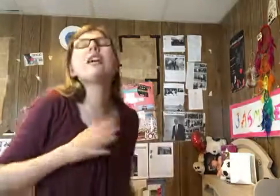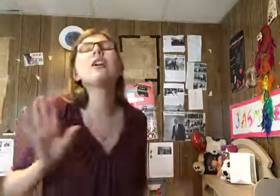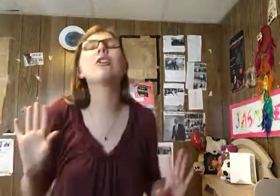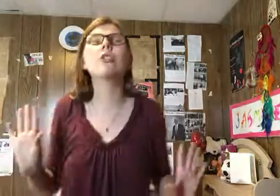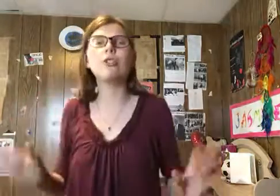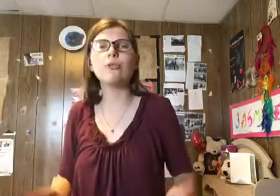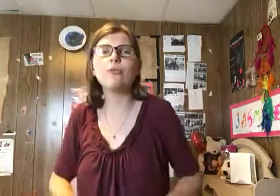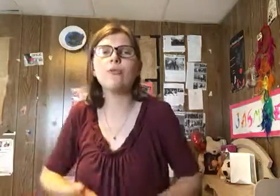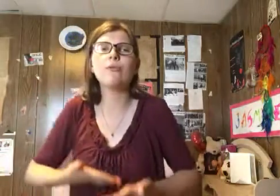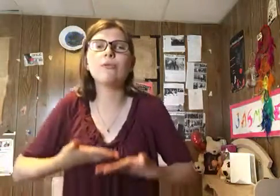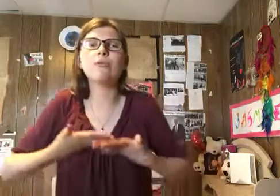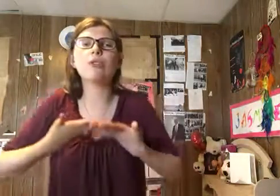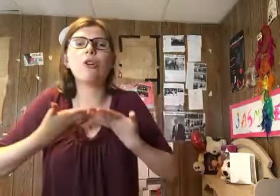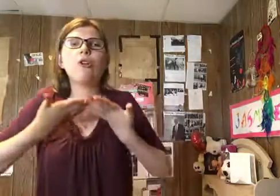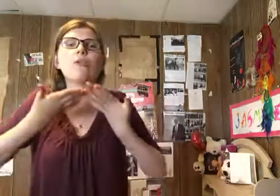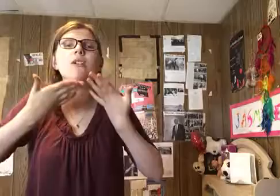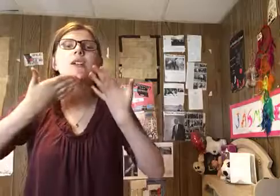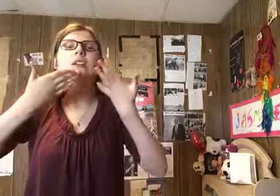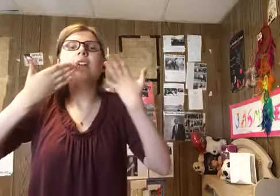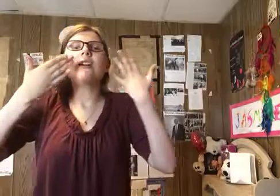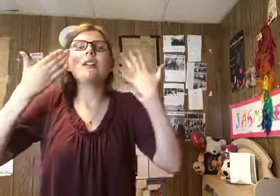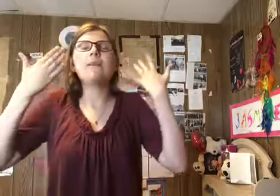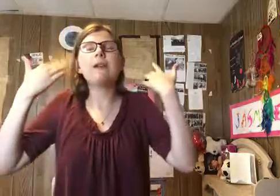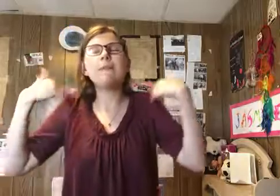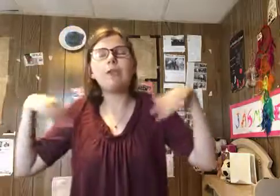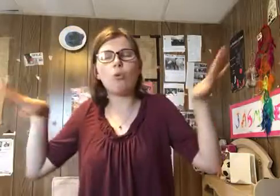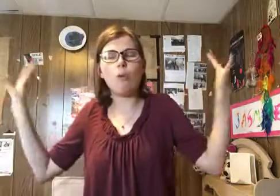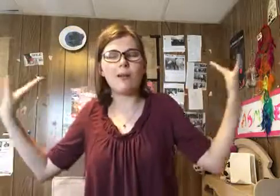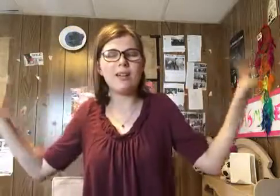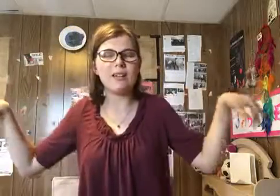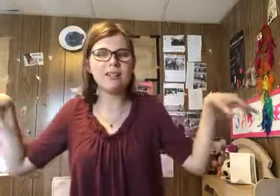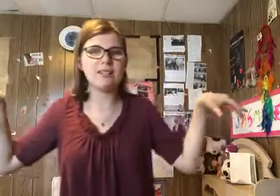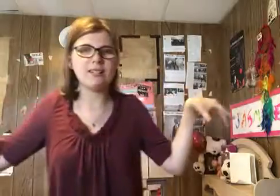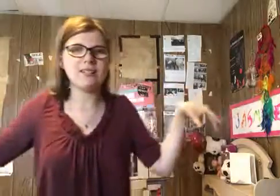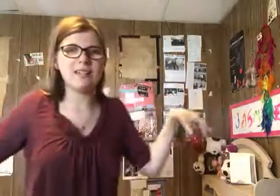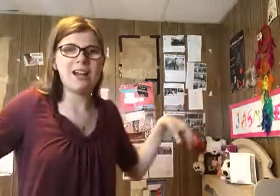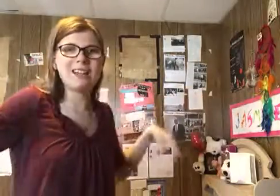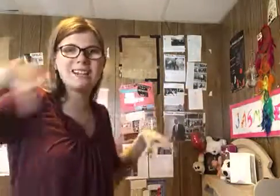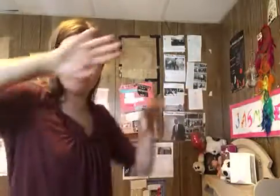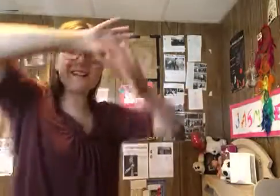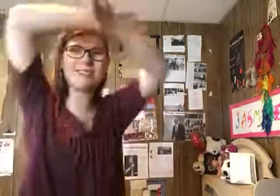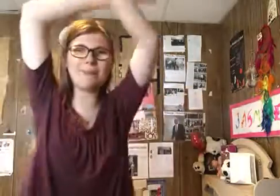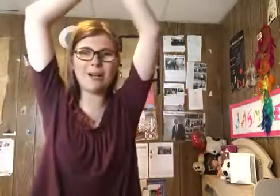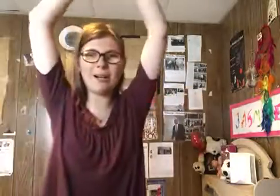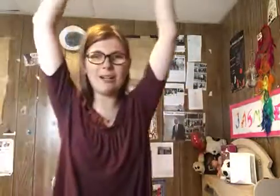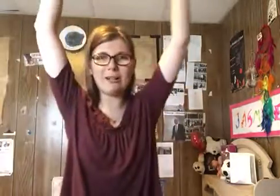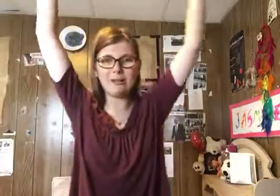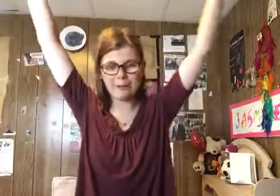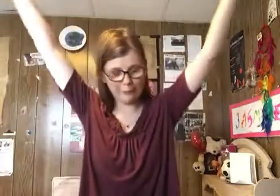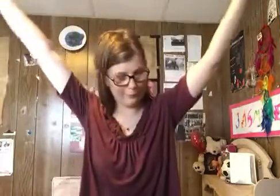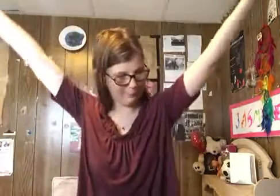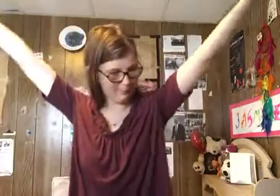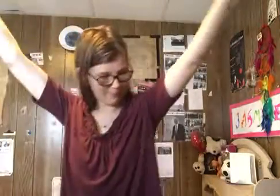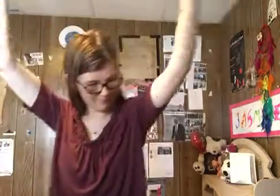Feel you know. Let me be woman and clouds above.